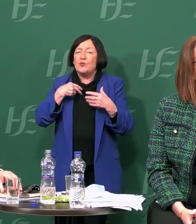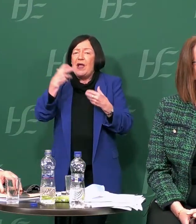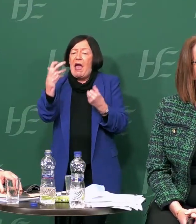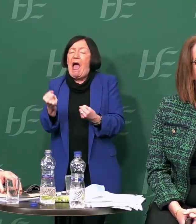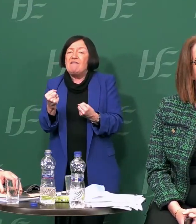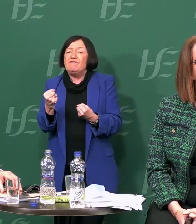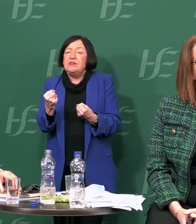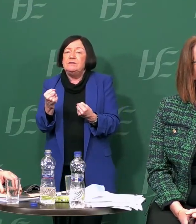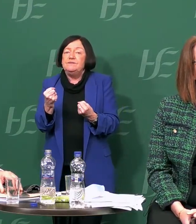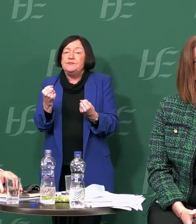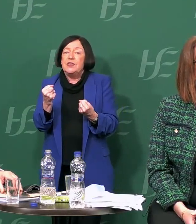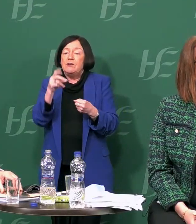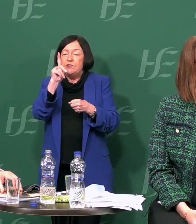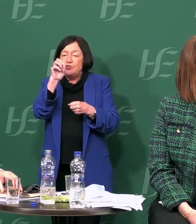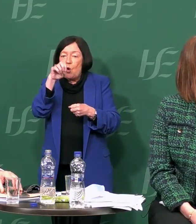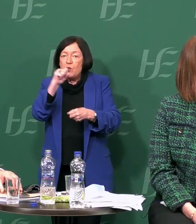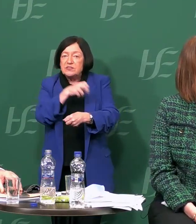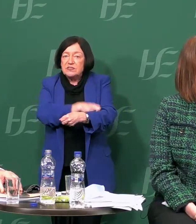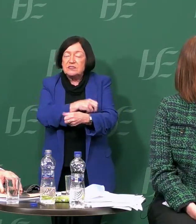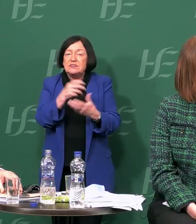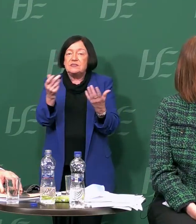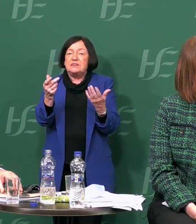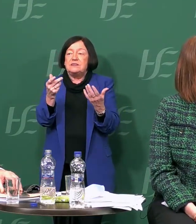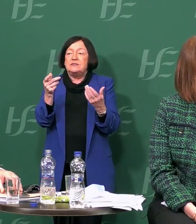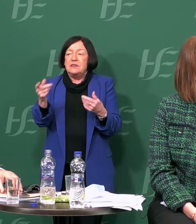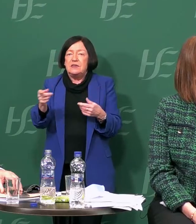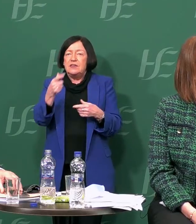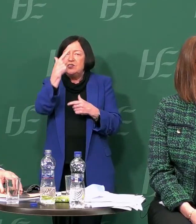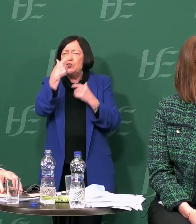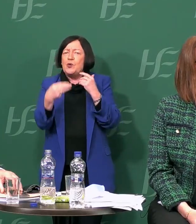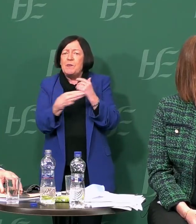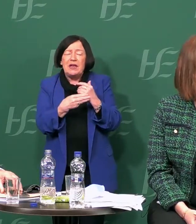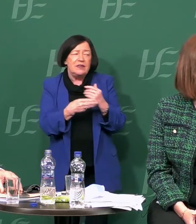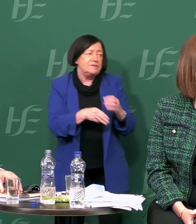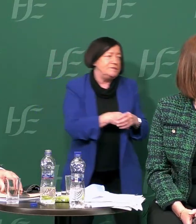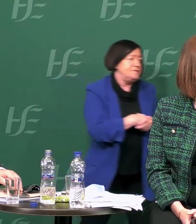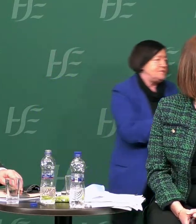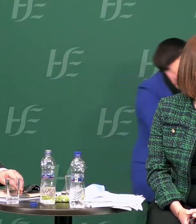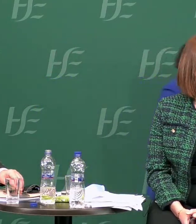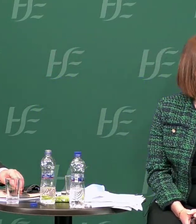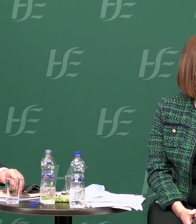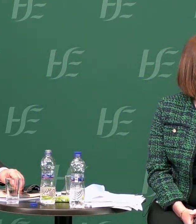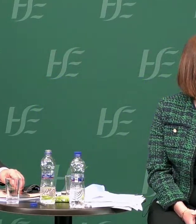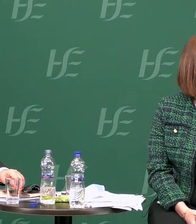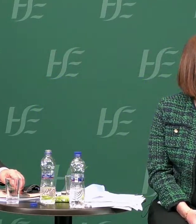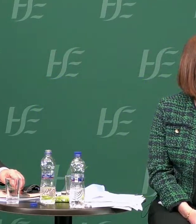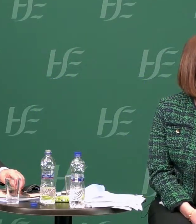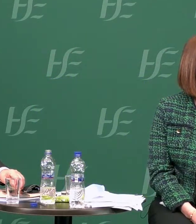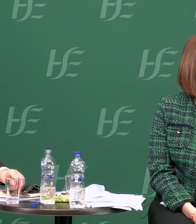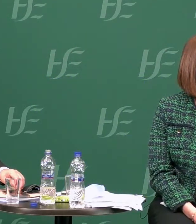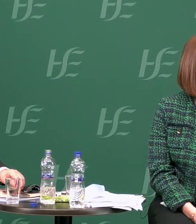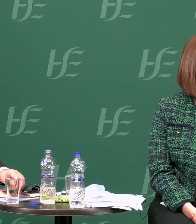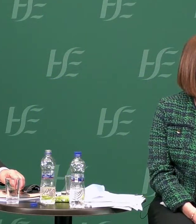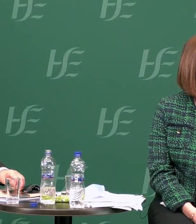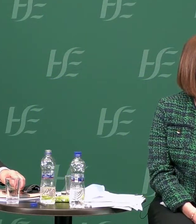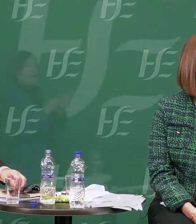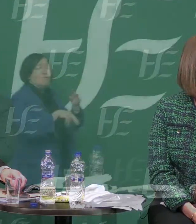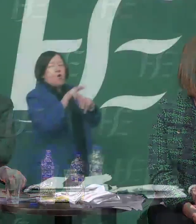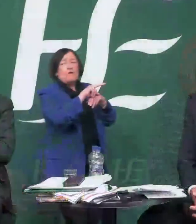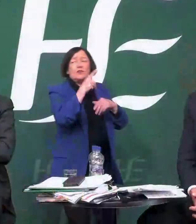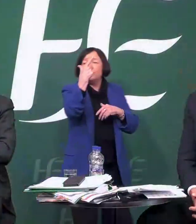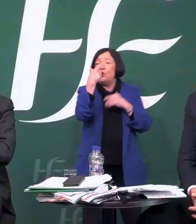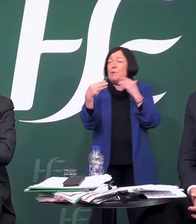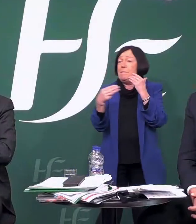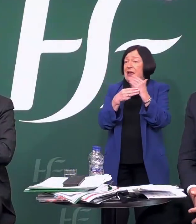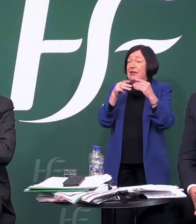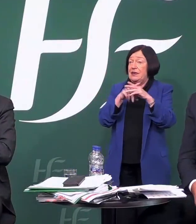in terms of doses at hand? Stock time, maybe? Yeah. We've over 2 million in terms of stock. What we're managing, I suppose, the